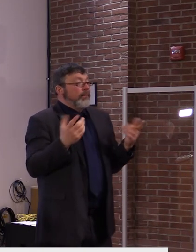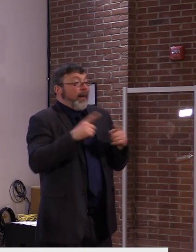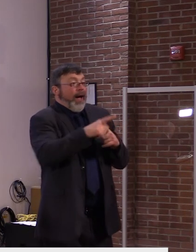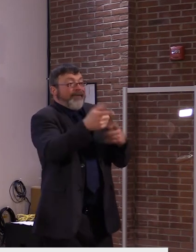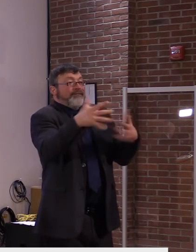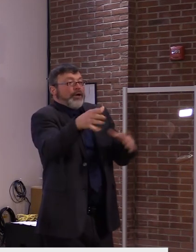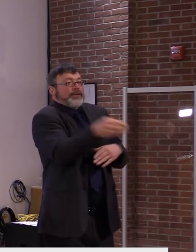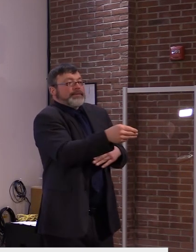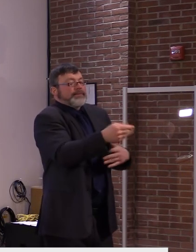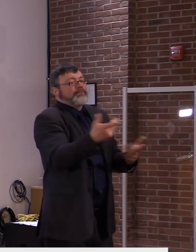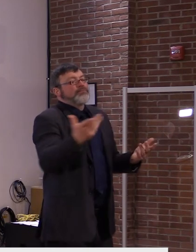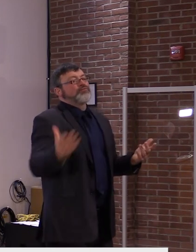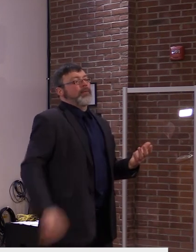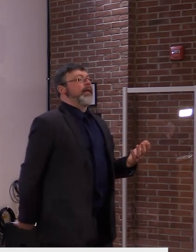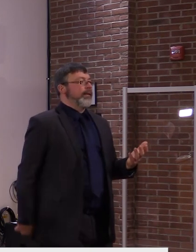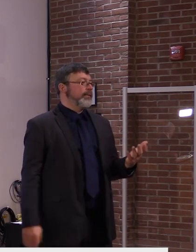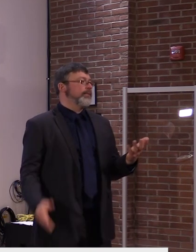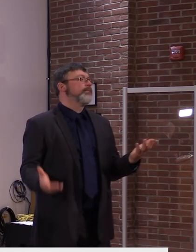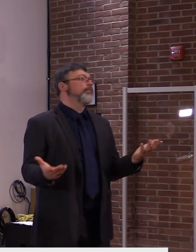address.